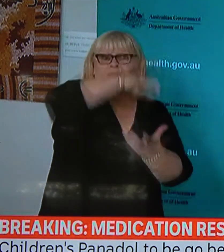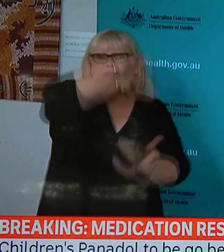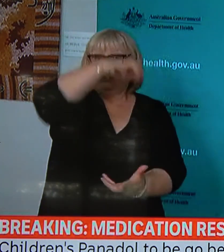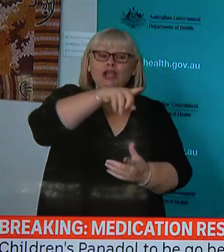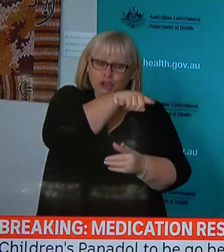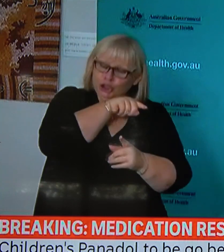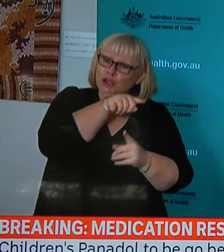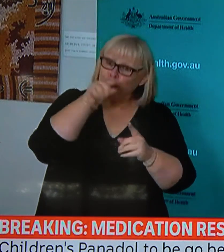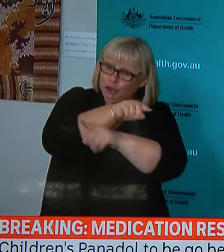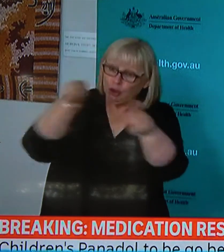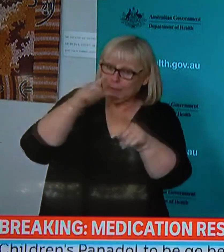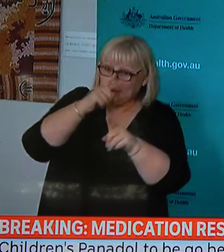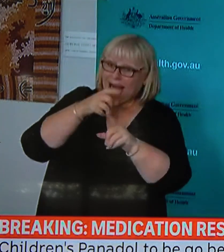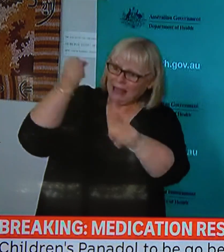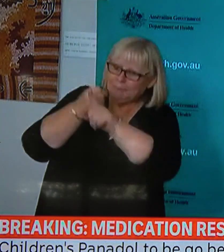are affecting